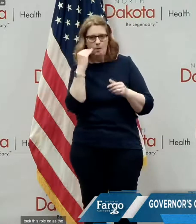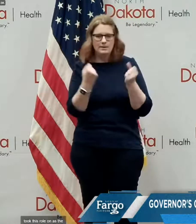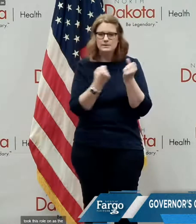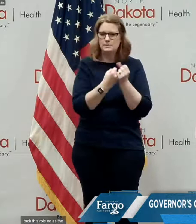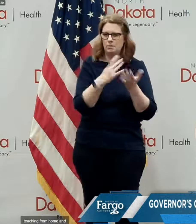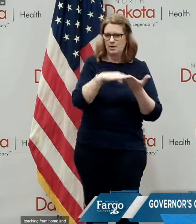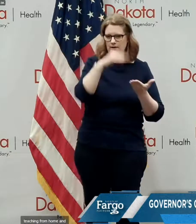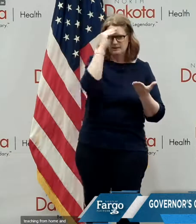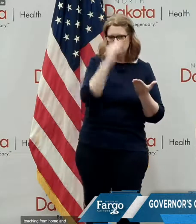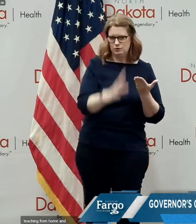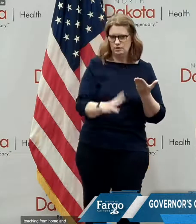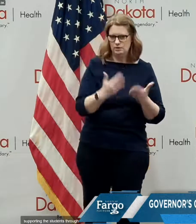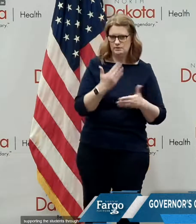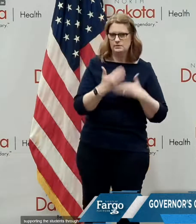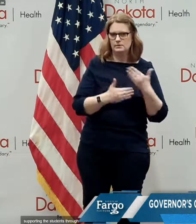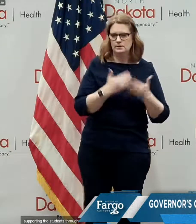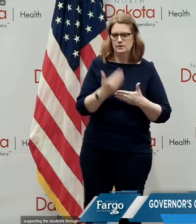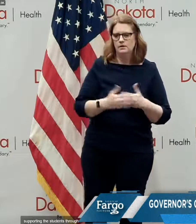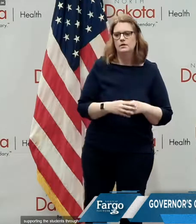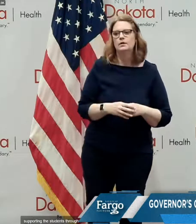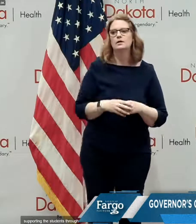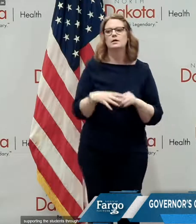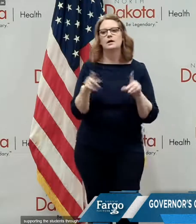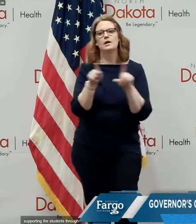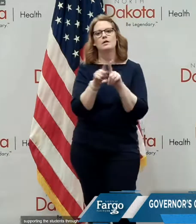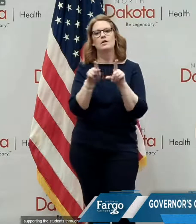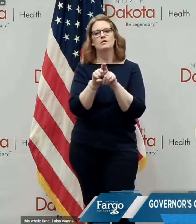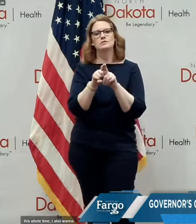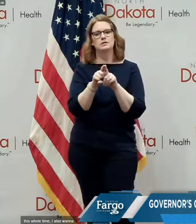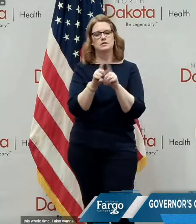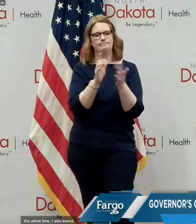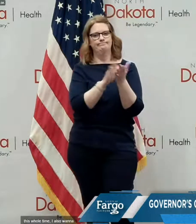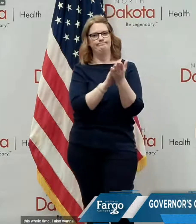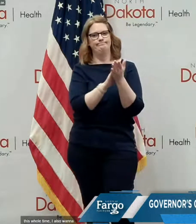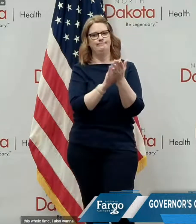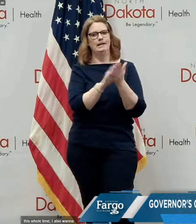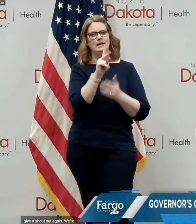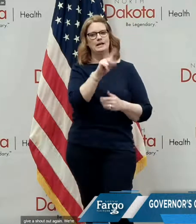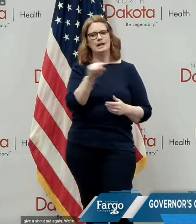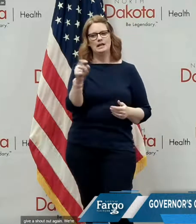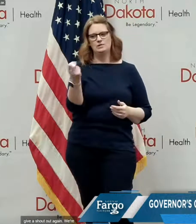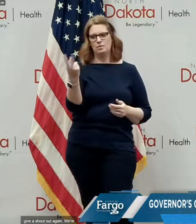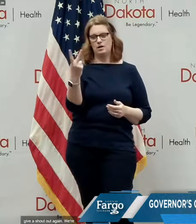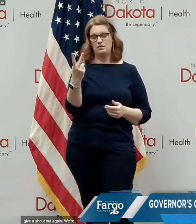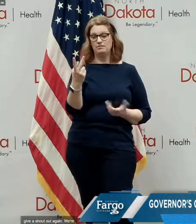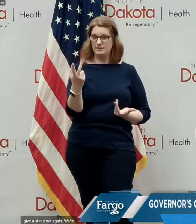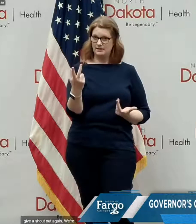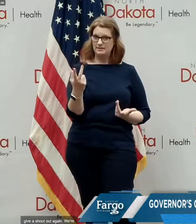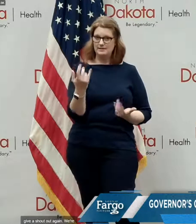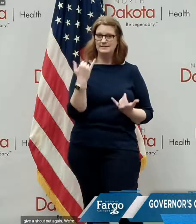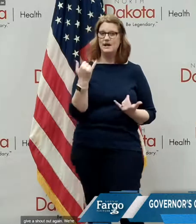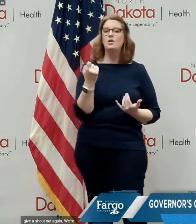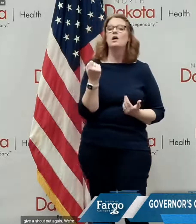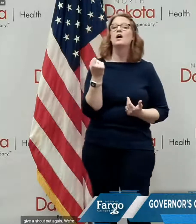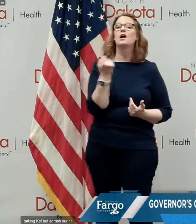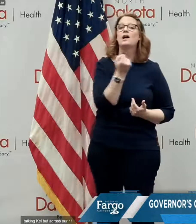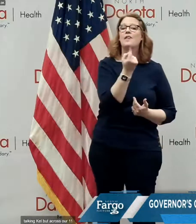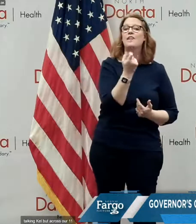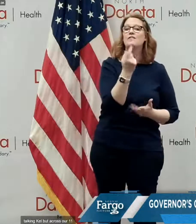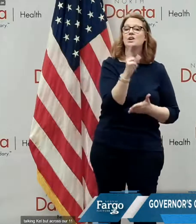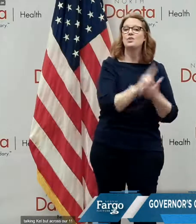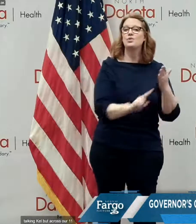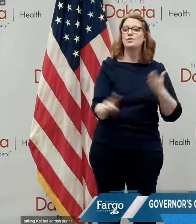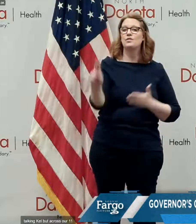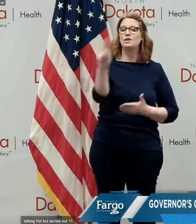students through this whole time. I also want to give a shout out, again, we're talking K-12, but across our 11 universities, all